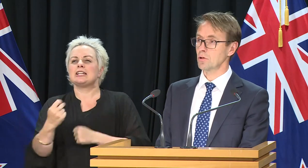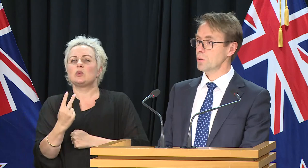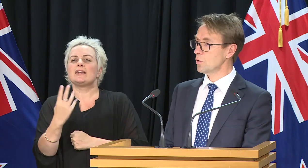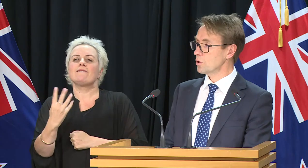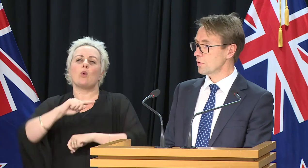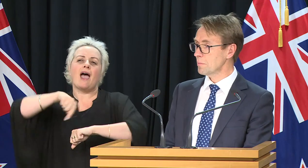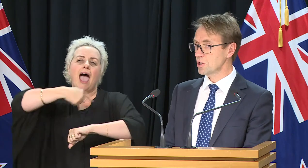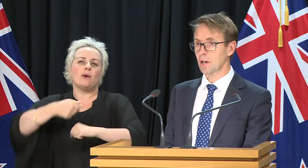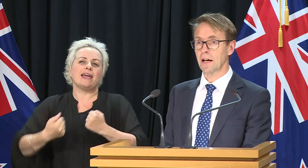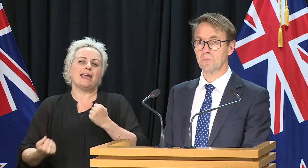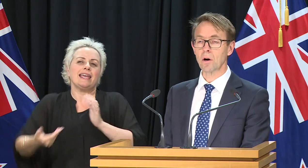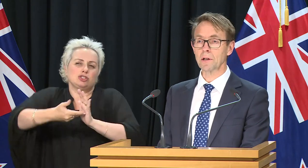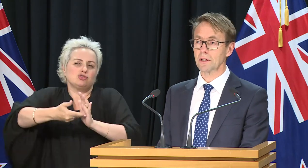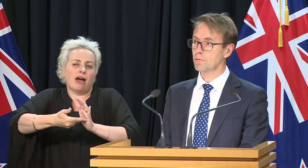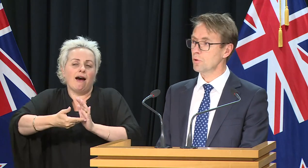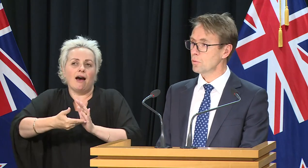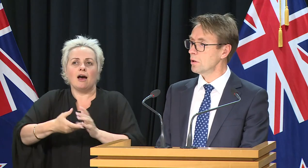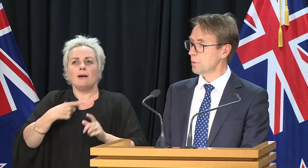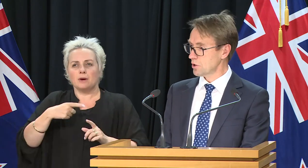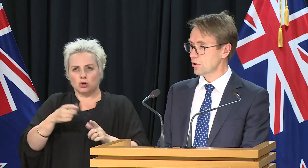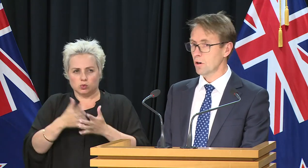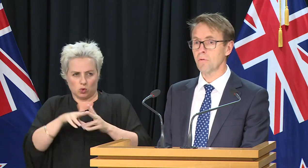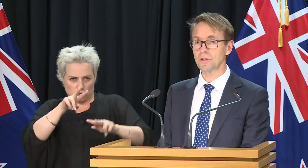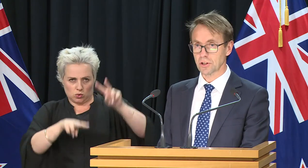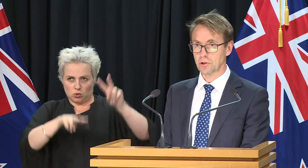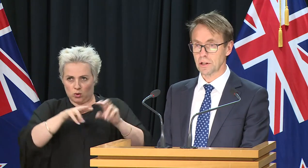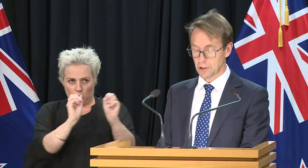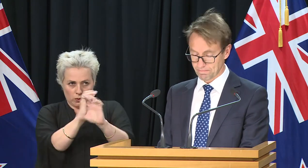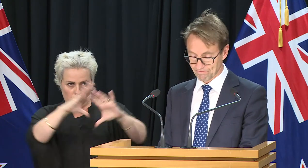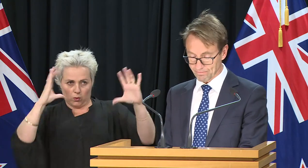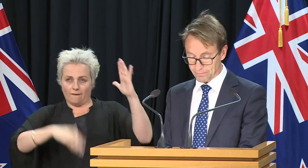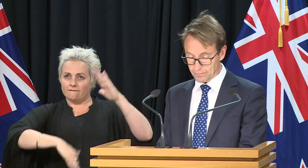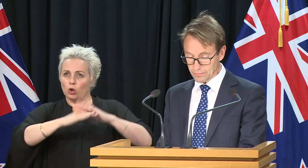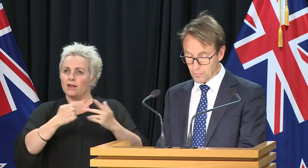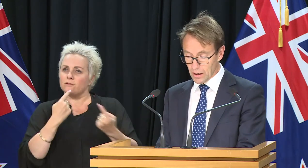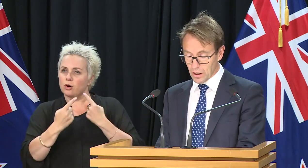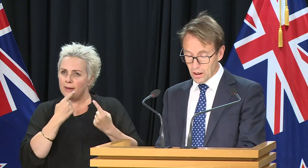an additional precautionary measure and while we get a full picture of the situation.